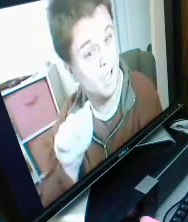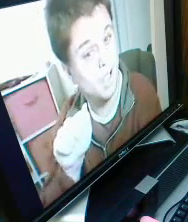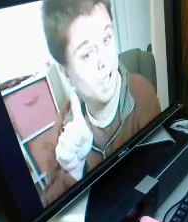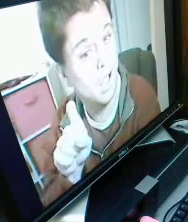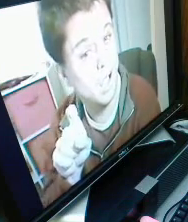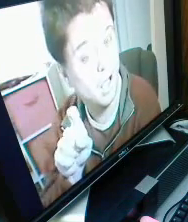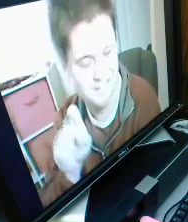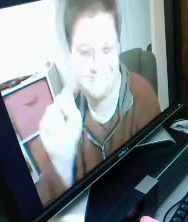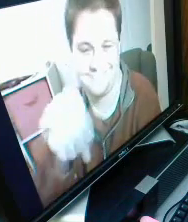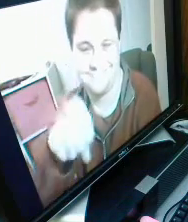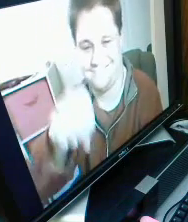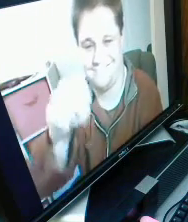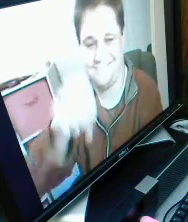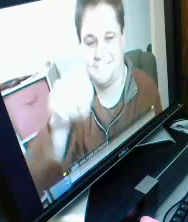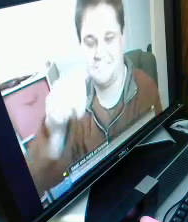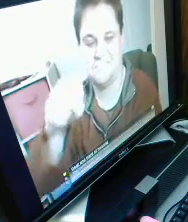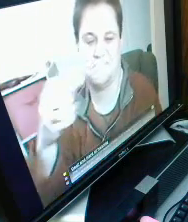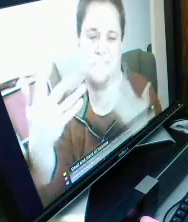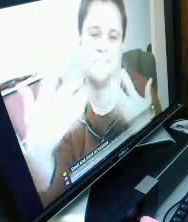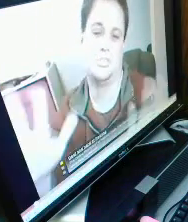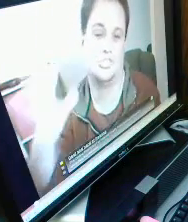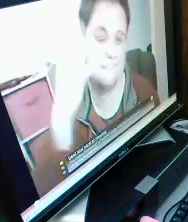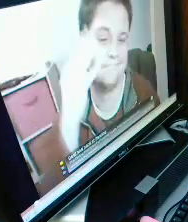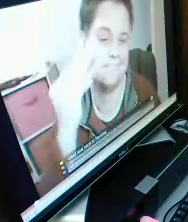Are you curious if deaf people can deliver pizza?